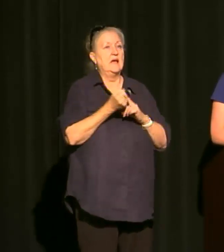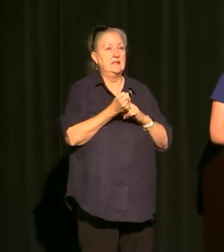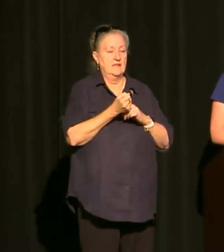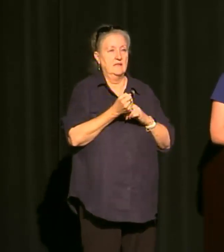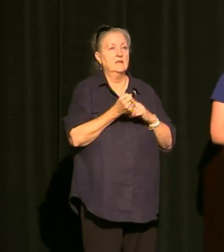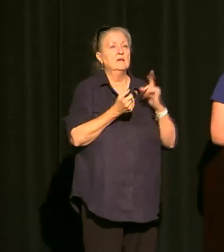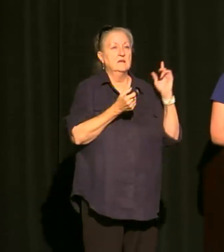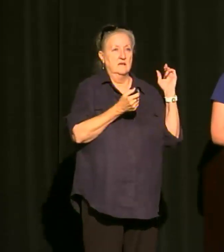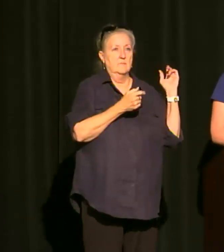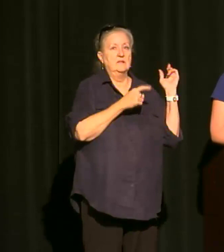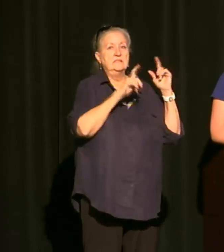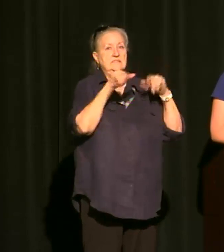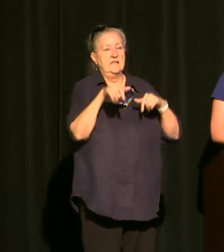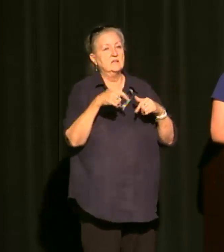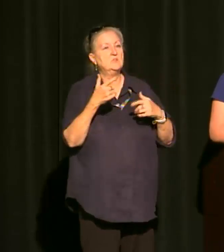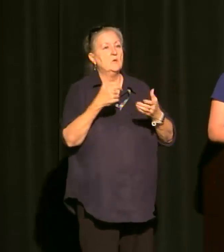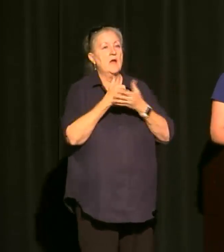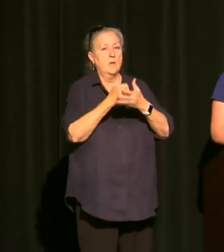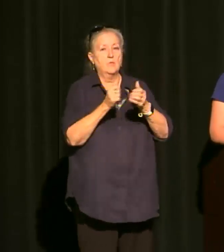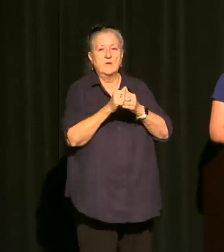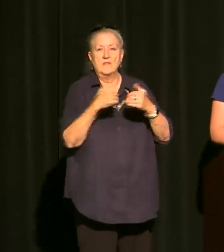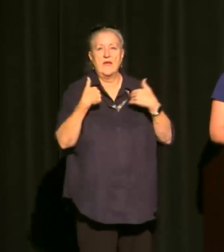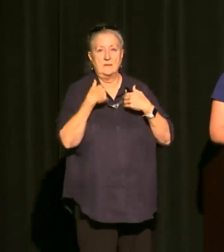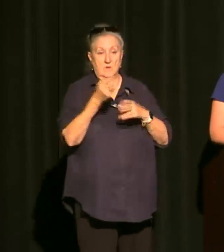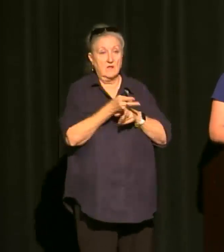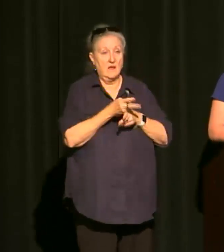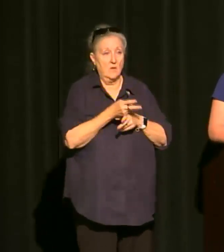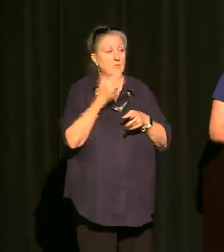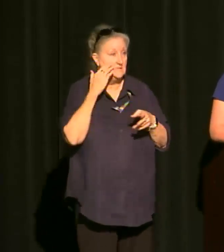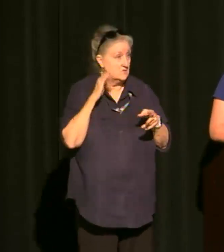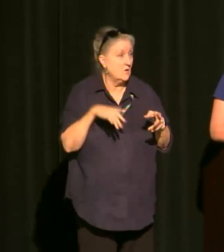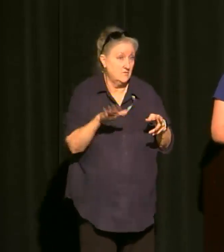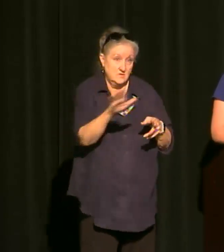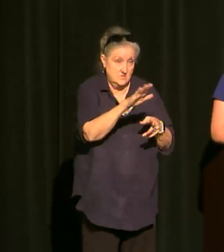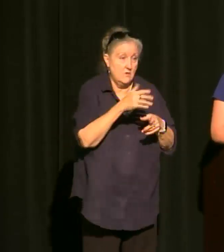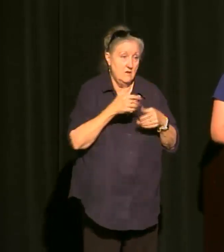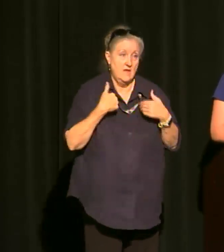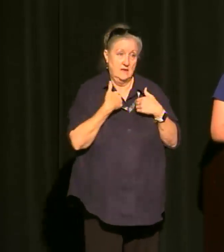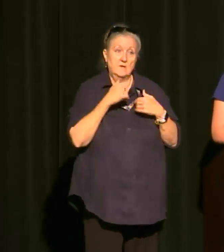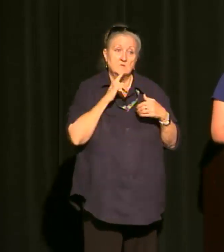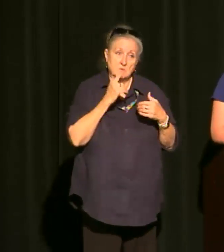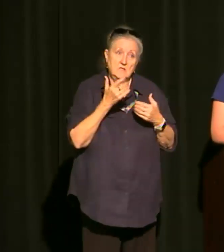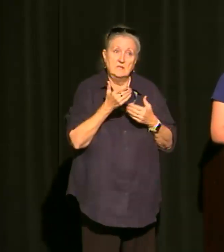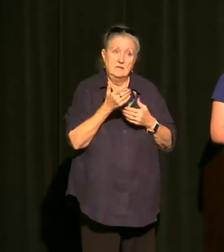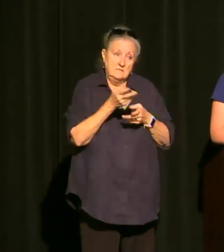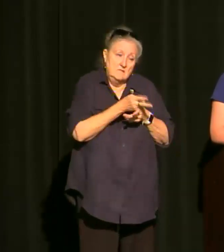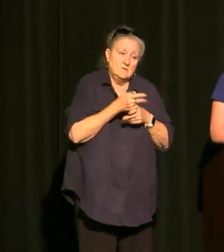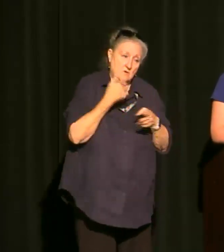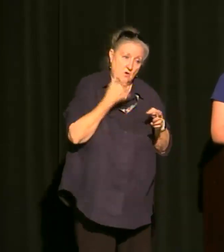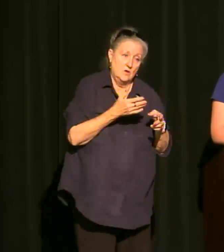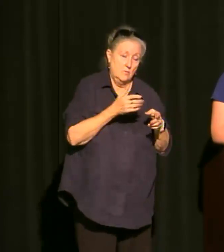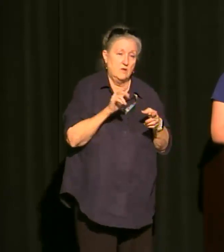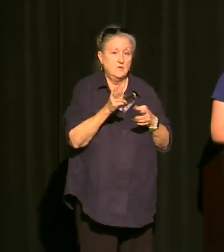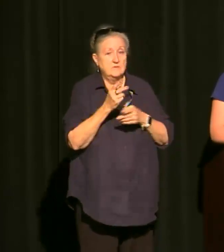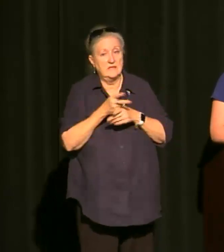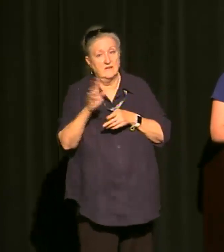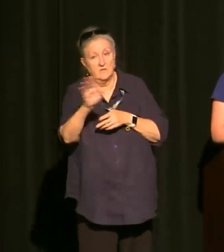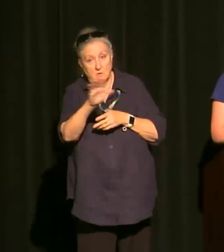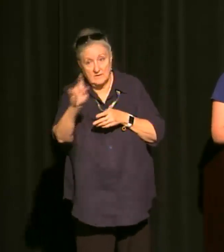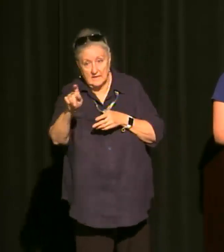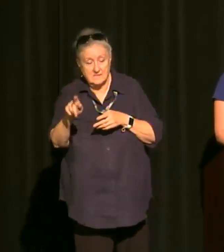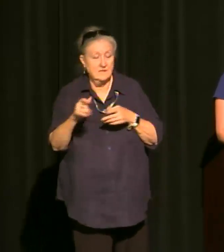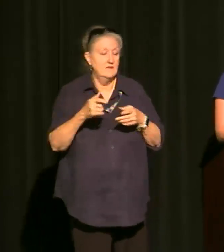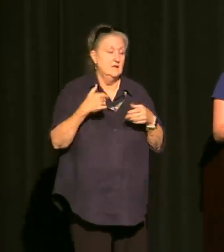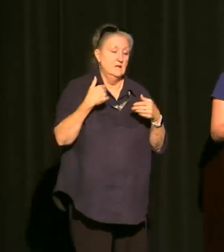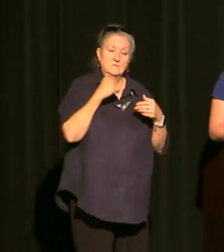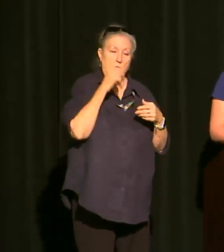assist us with animal care. Please know that your animals are in really good hands while you guys are taking care of your needs. There is